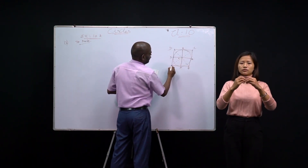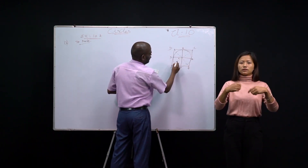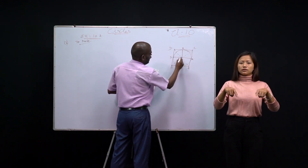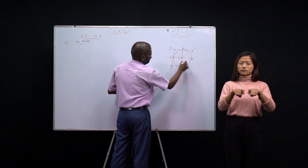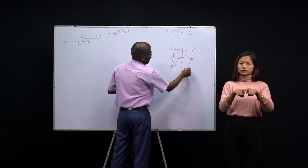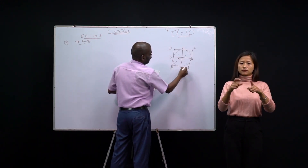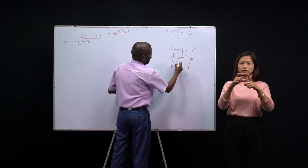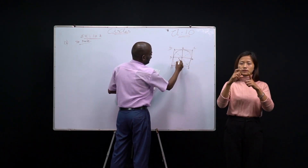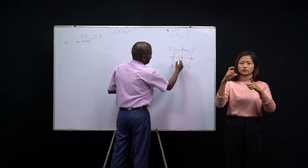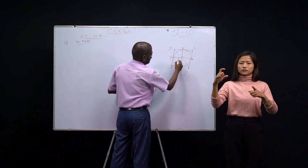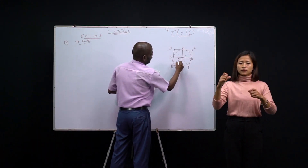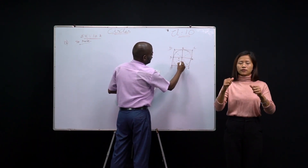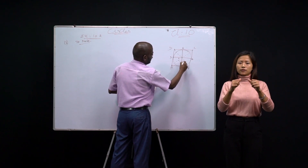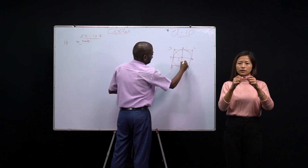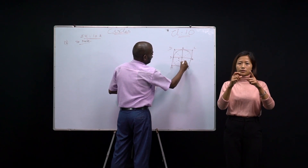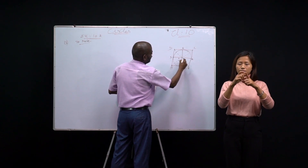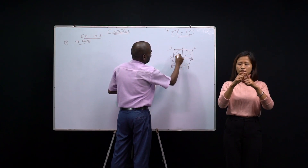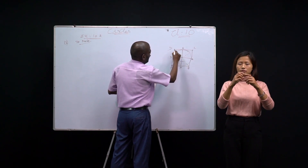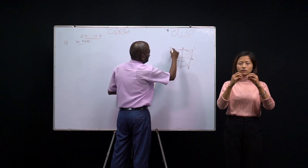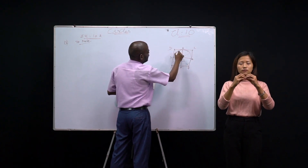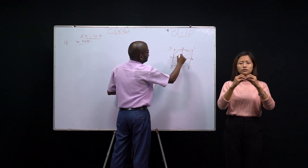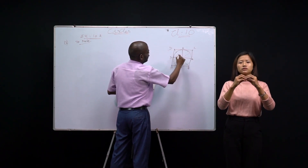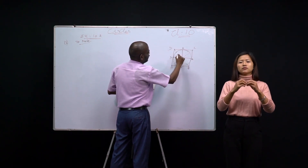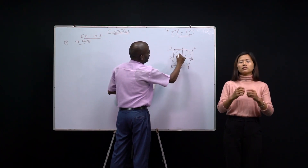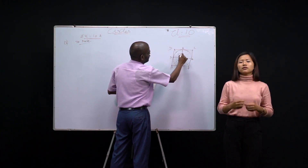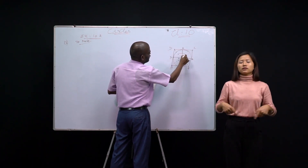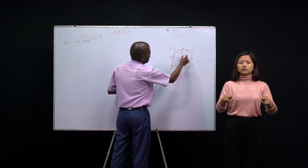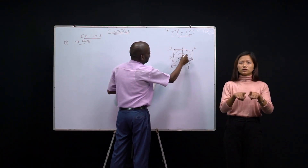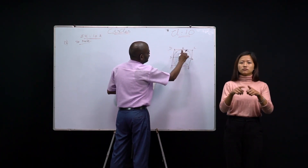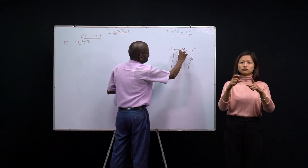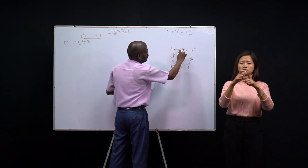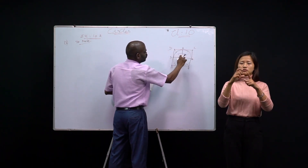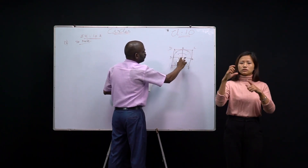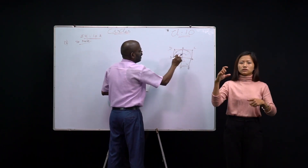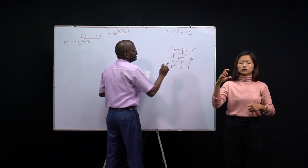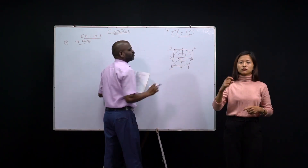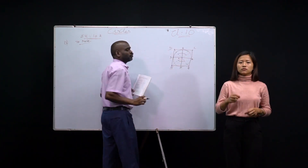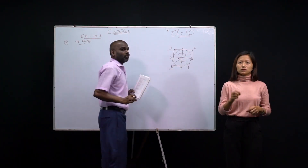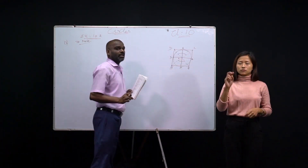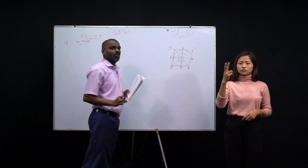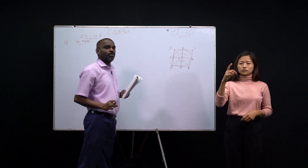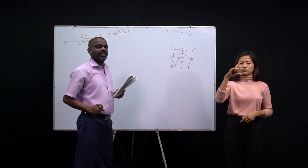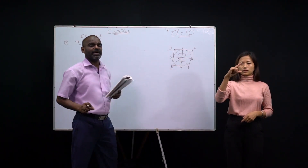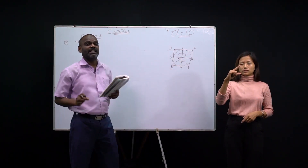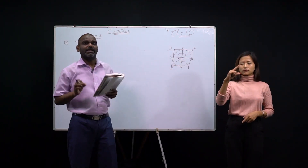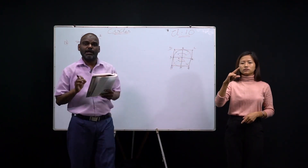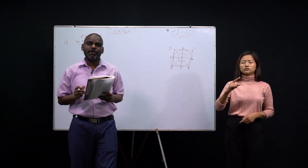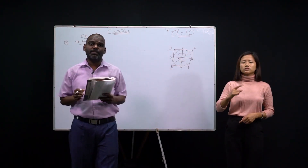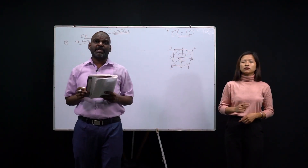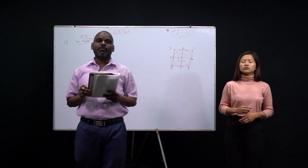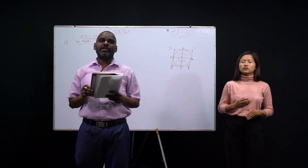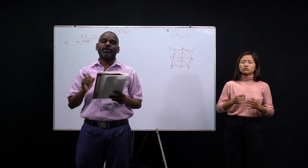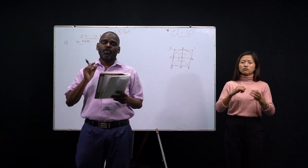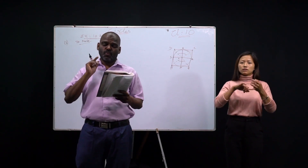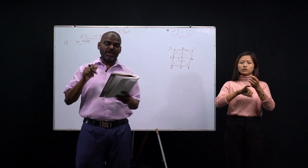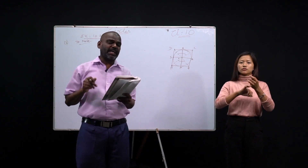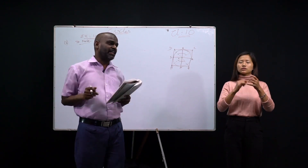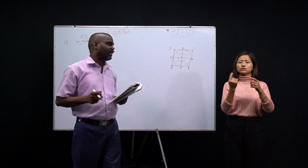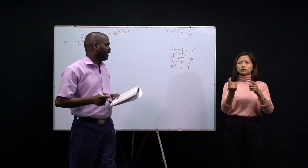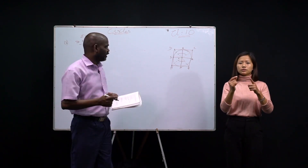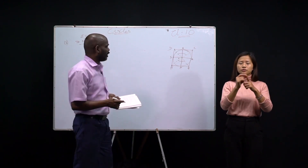angle. AB, what angle making? This angle, right? And DC, that is this angle. These two angles together, how many degree? Supplementary,